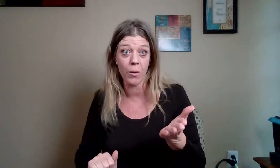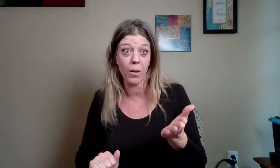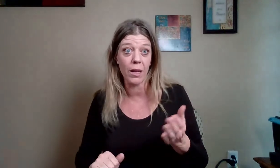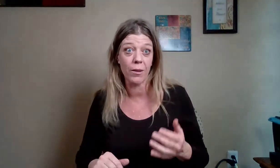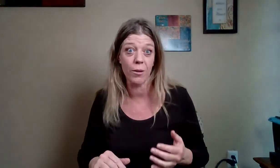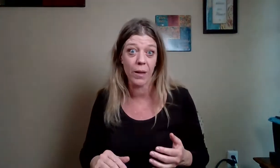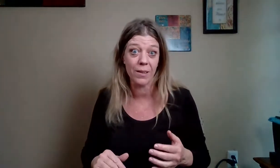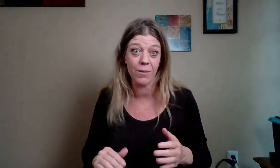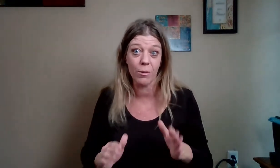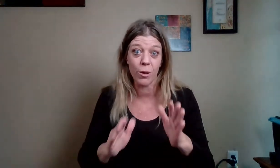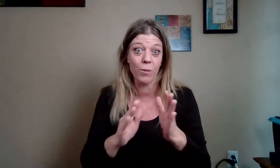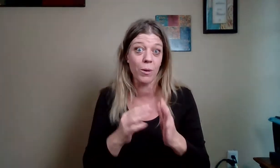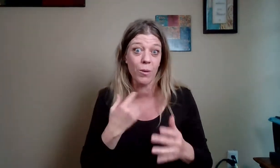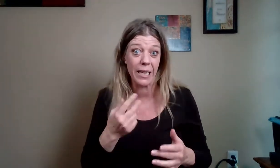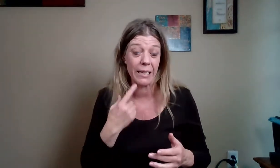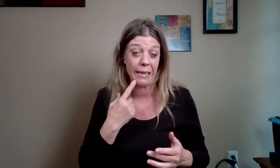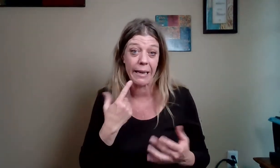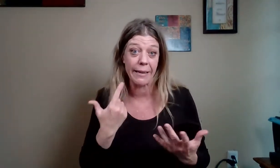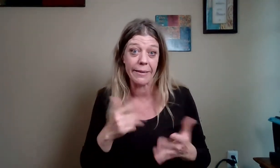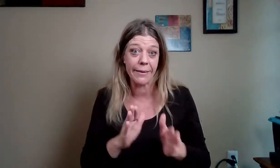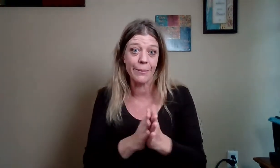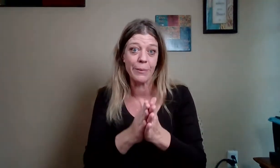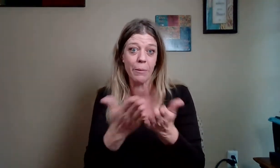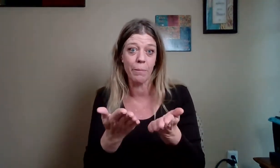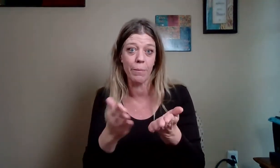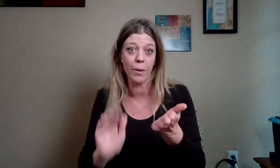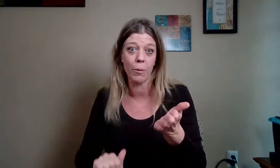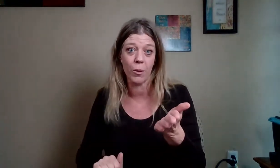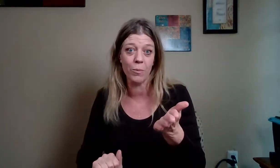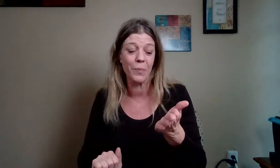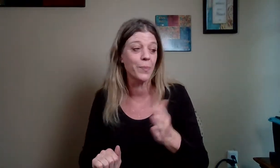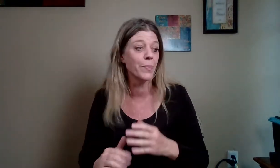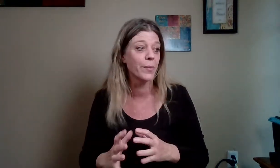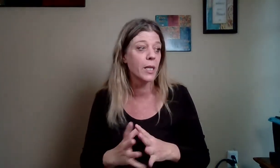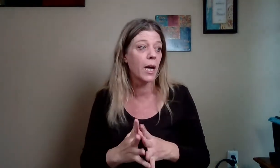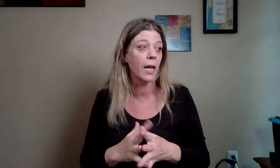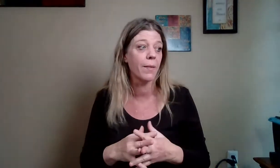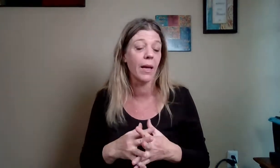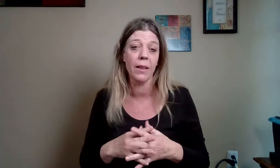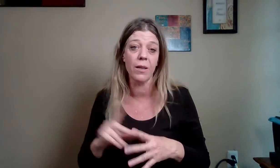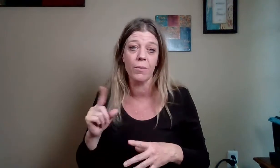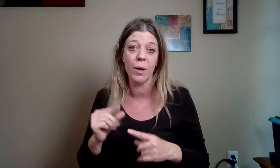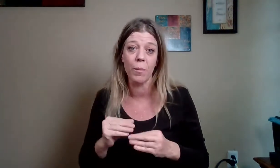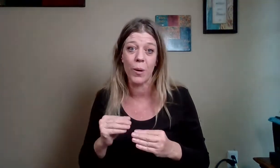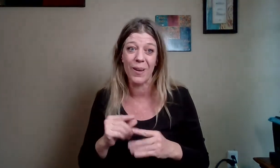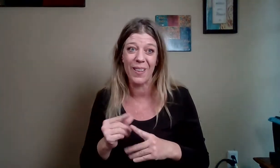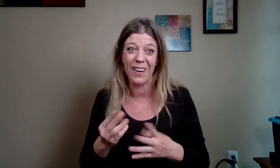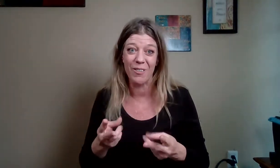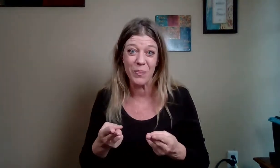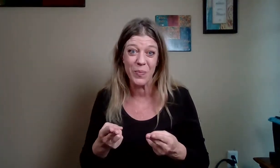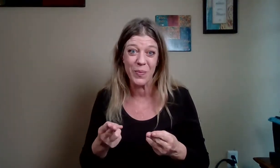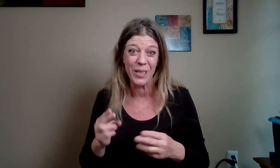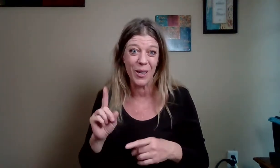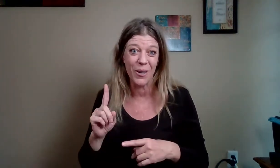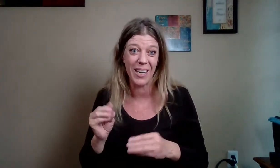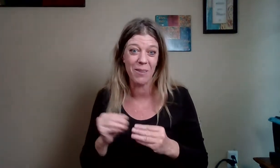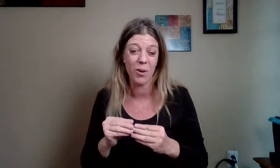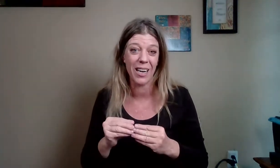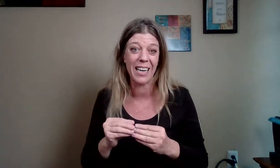Bookable. I don't know if that's even a word, but we can say it. So bookable. And then there's one more, though. One more. It's